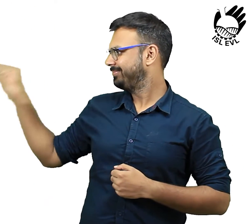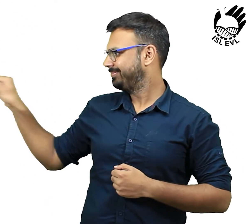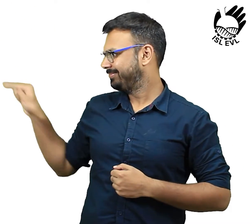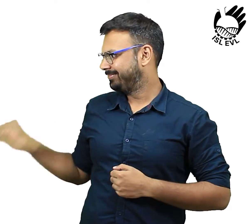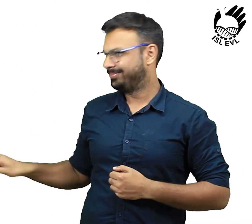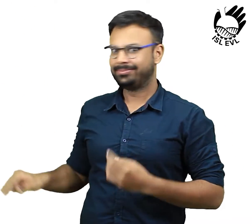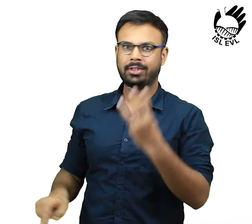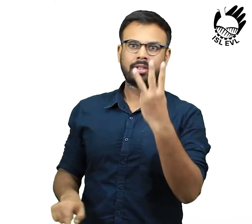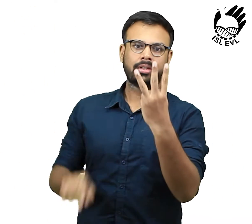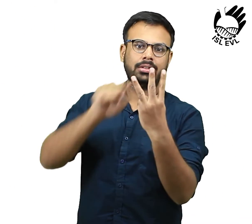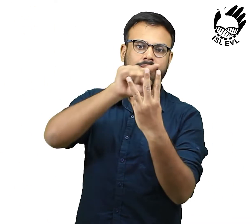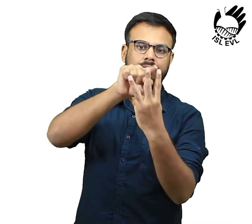do?